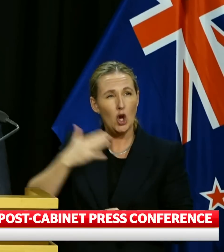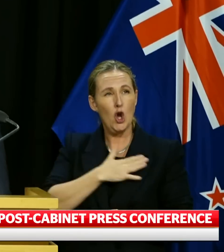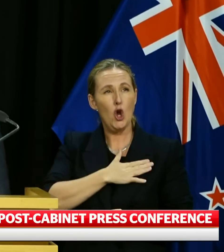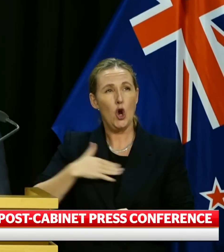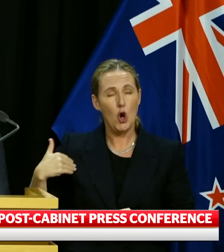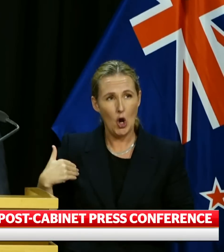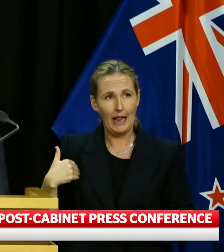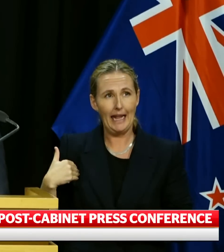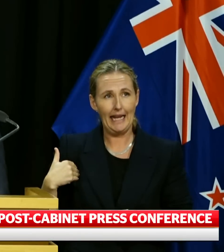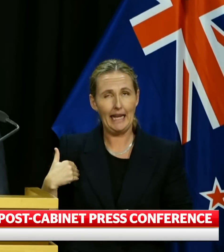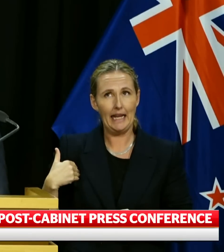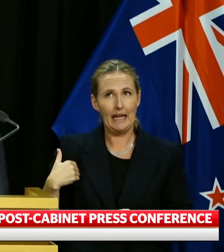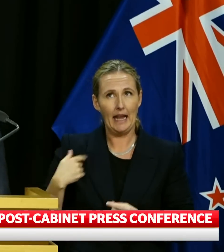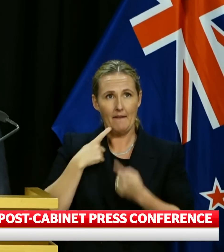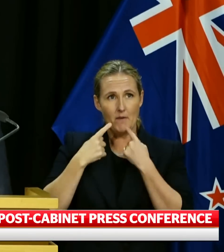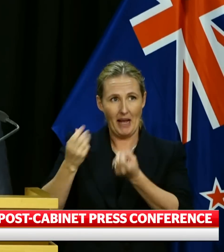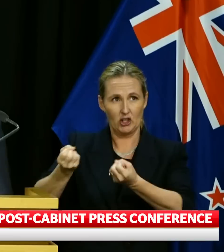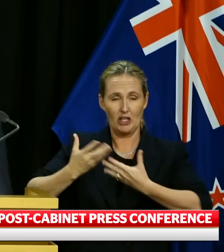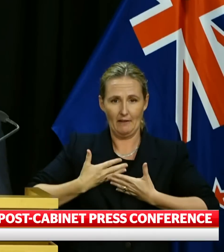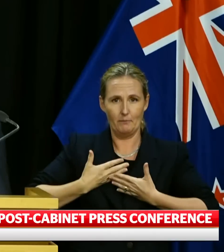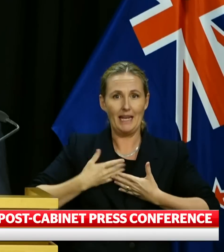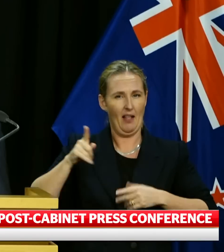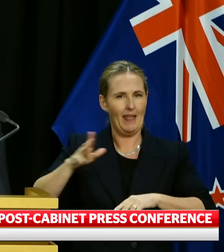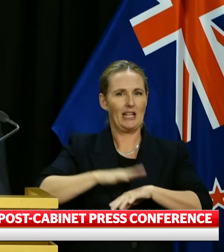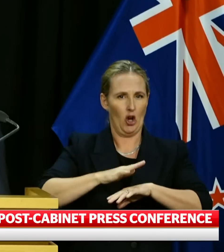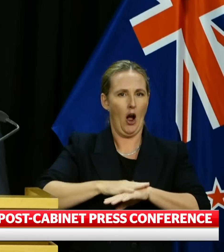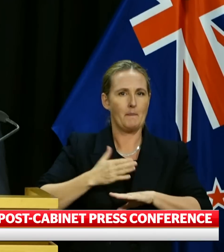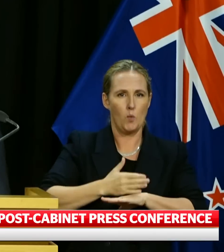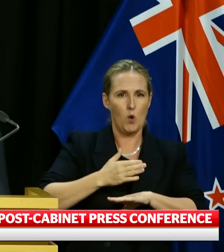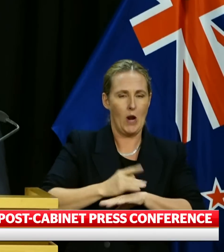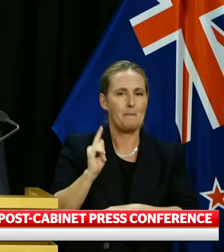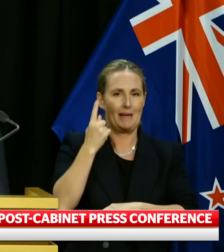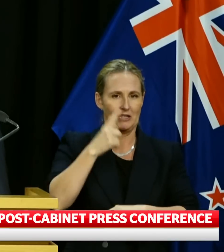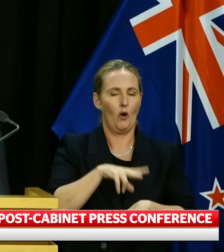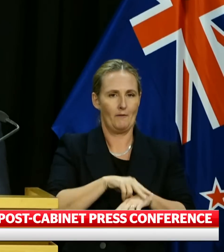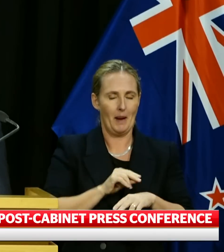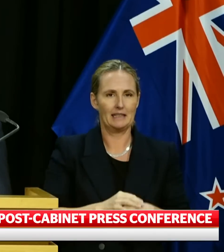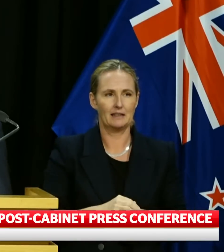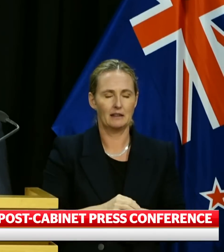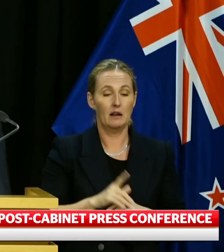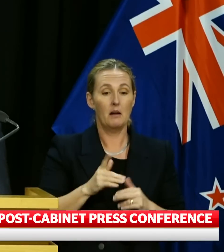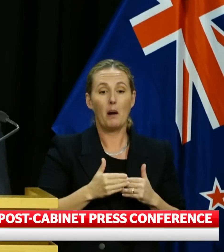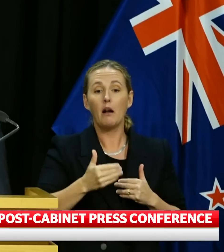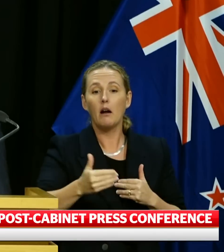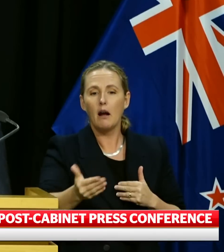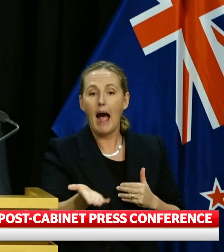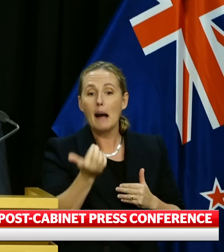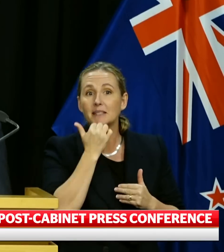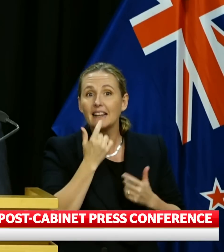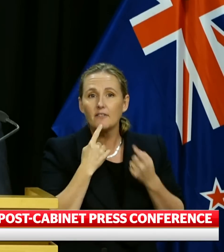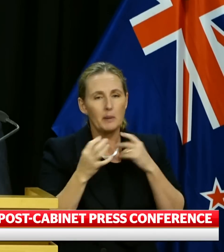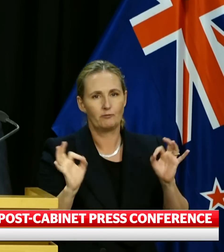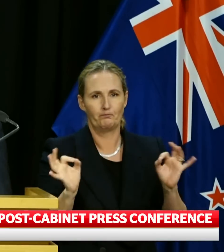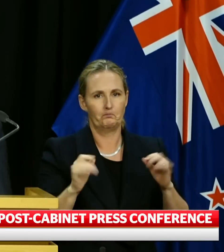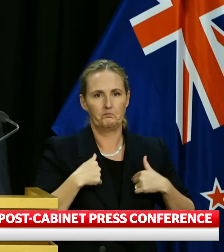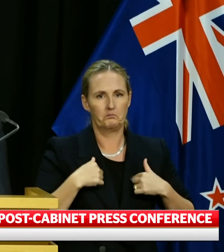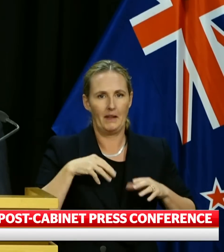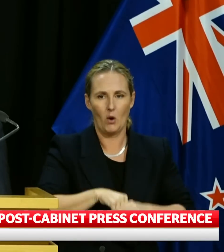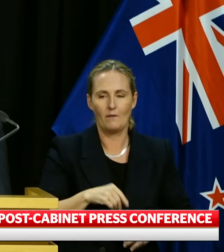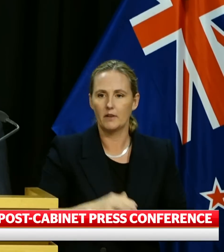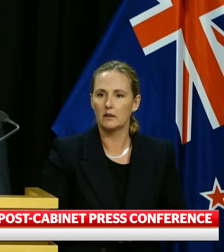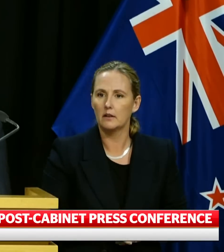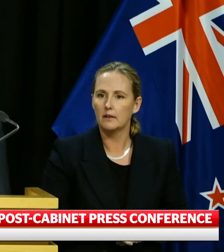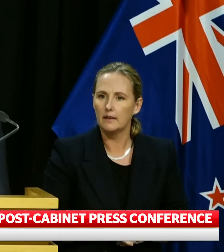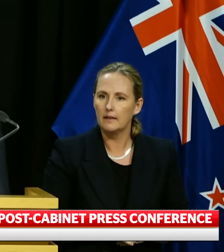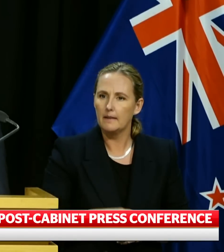early briefing I got as Minister of Police. But I don't recall getting more sort of up-to-date information on it. It's fair play to have speed